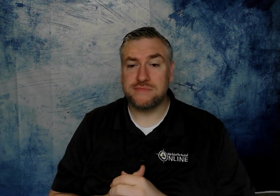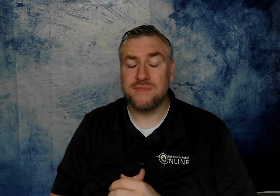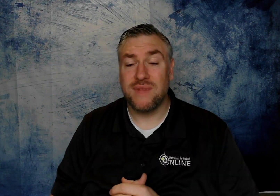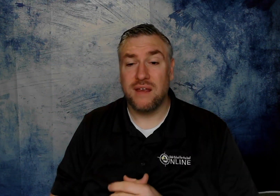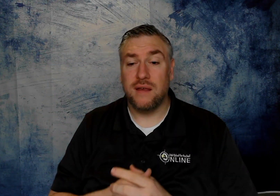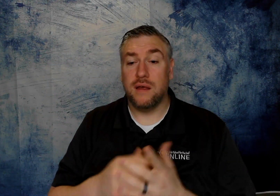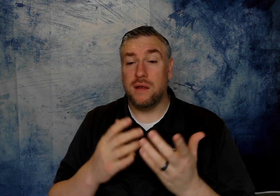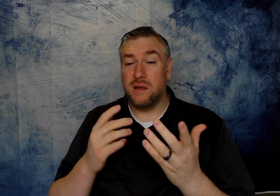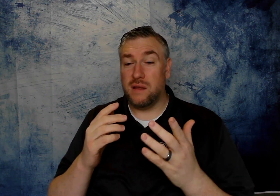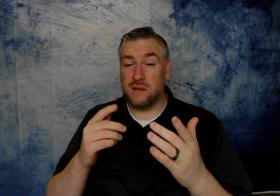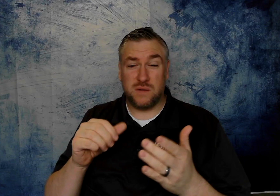it.